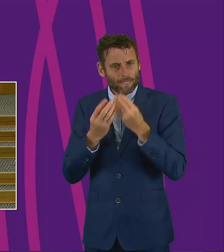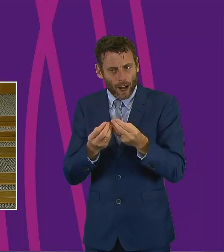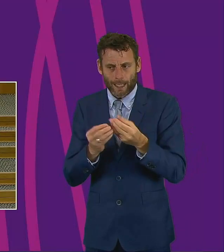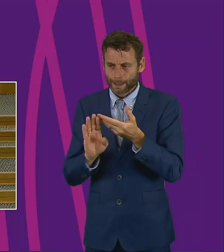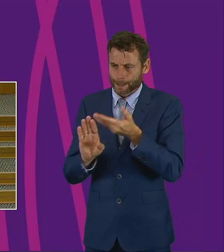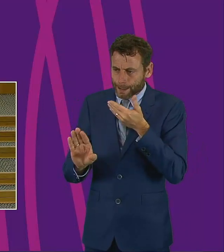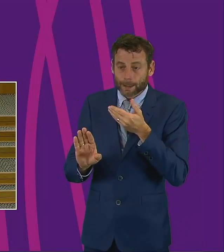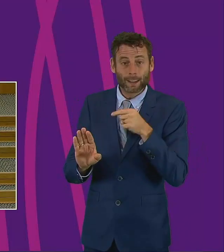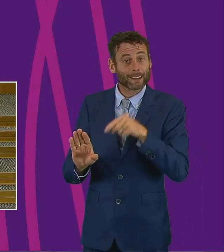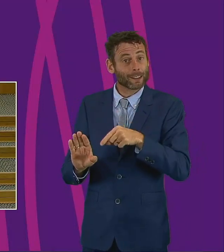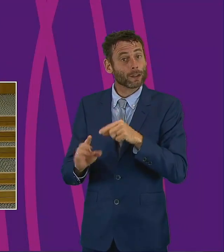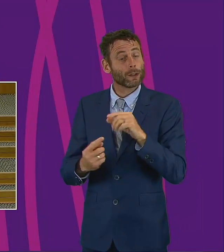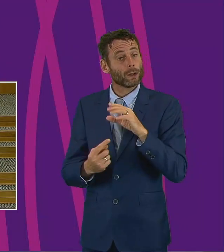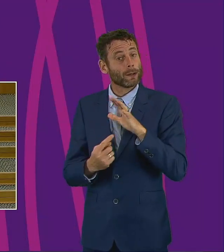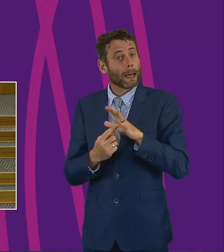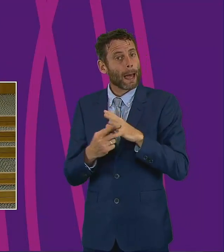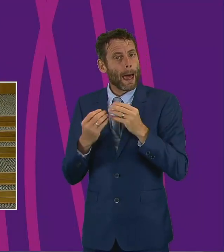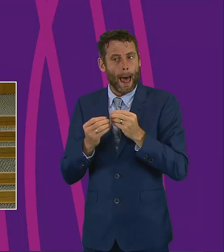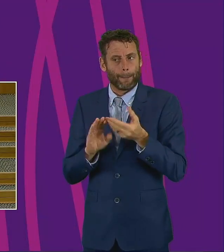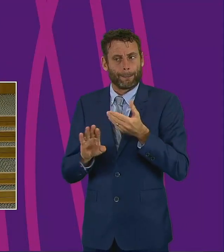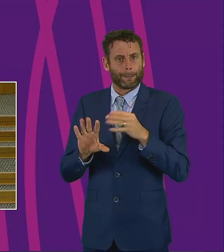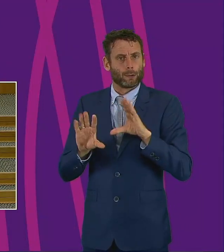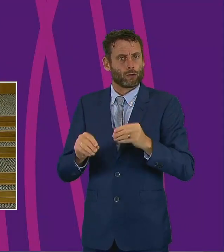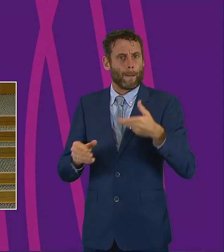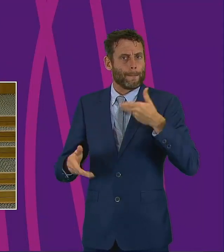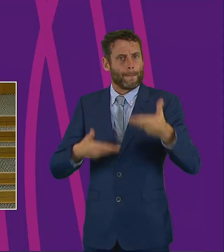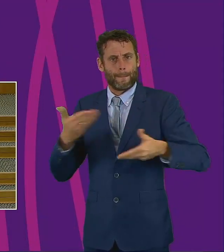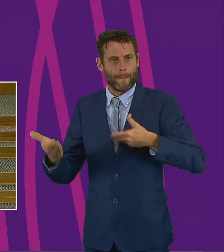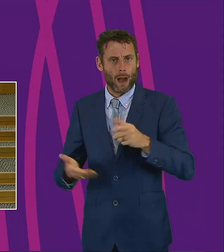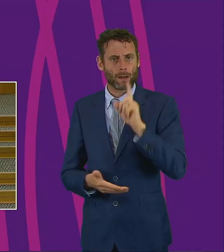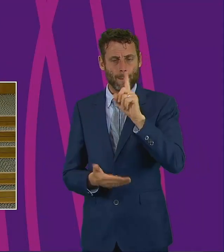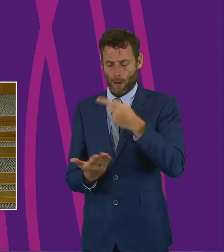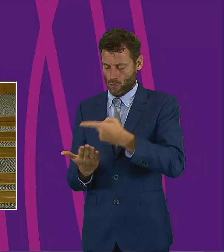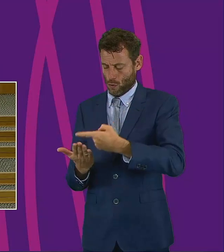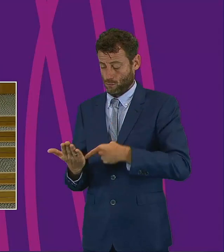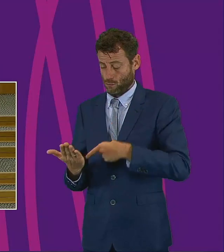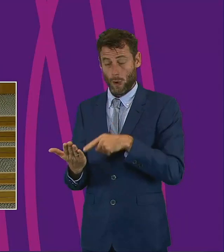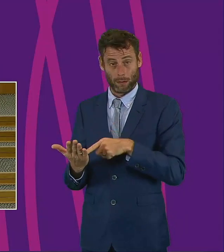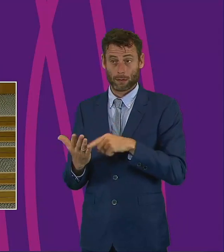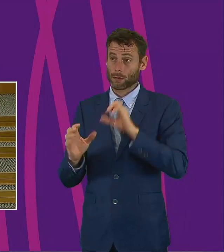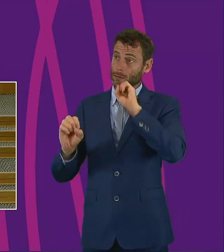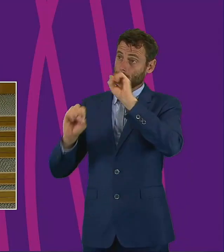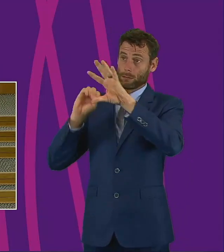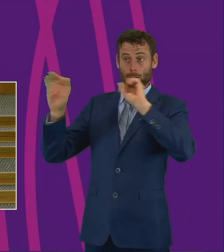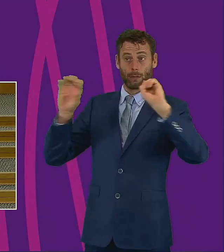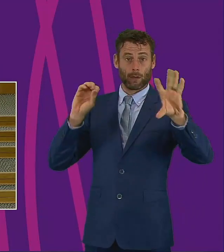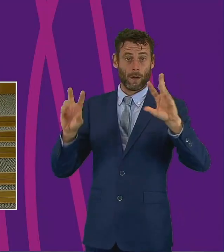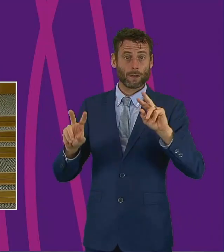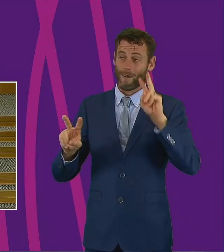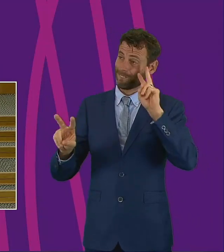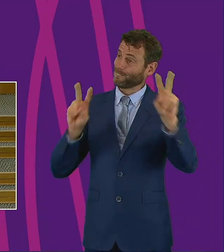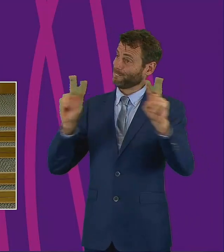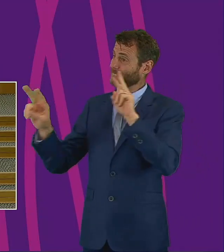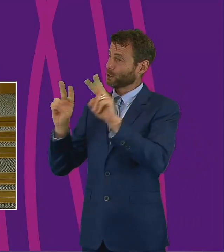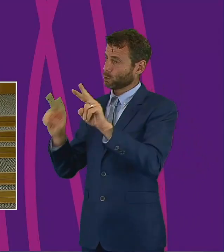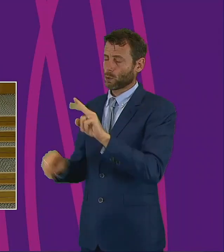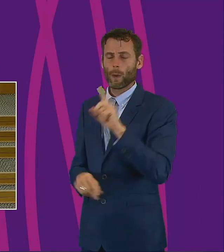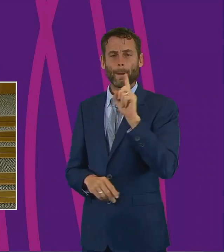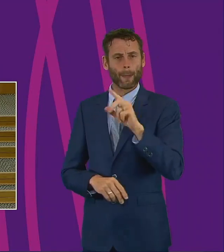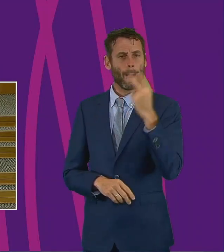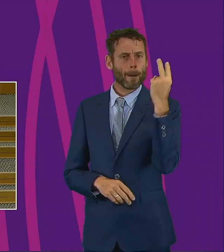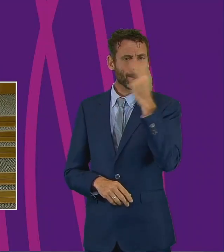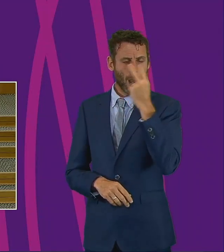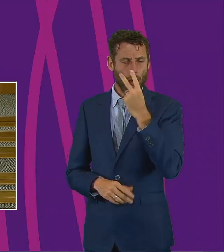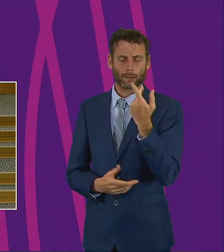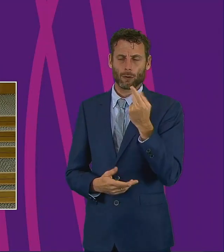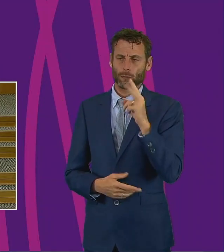However, these rules are inherently visual and almost impossible for blind and partially sighted people in Scotland, 2/3 of whom